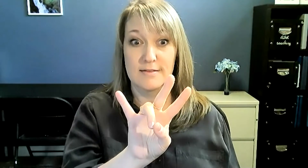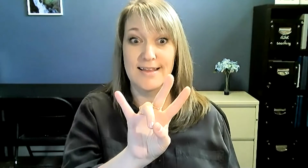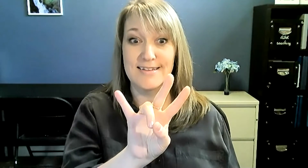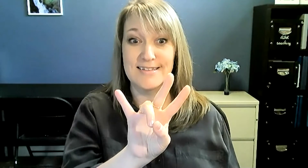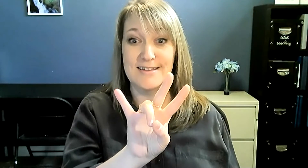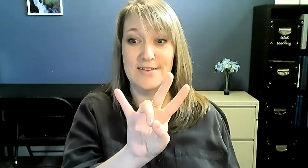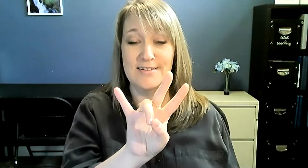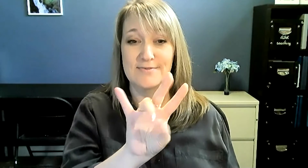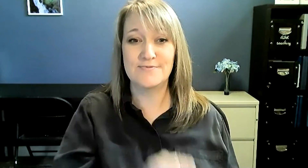Yeah, that's a 7.